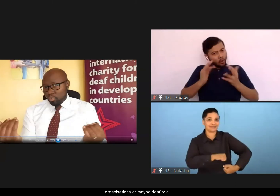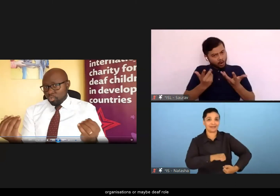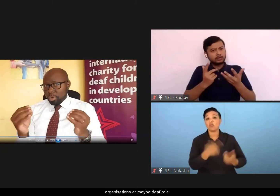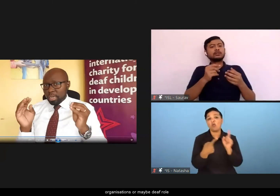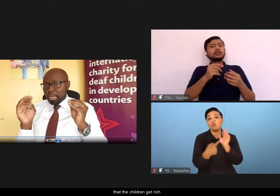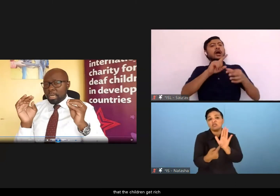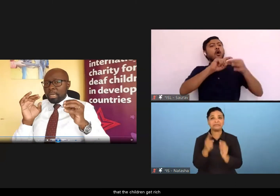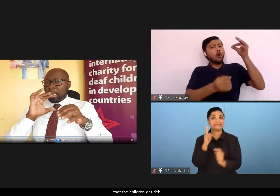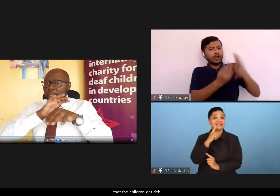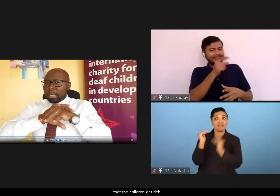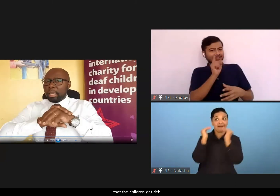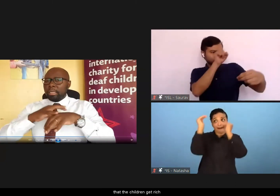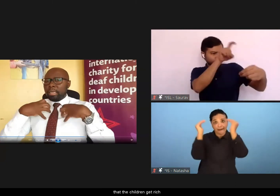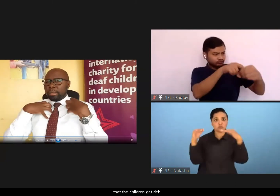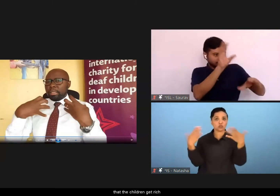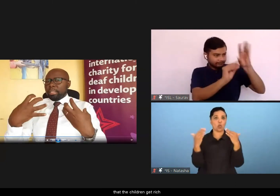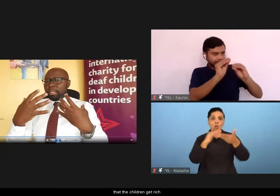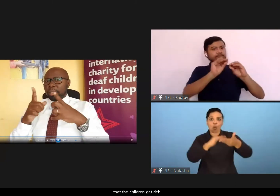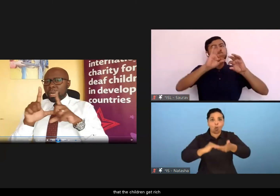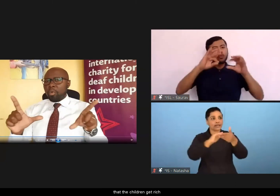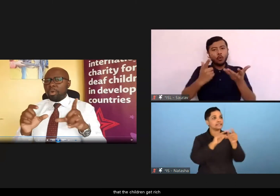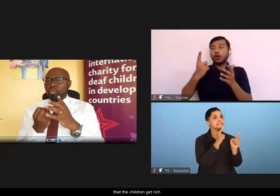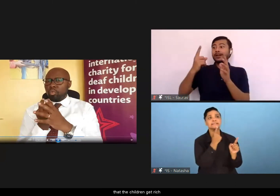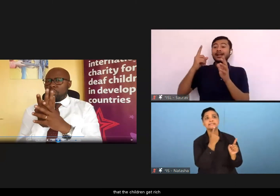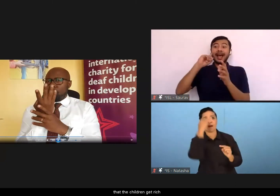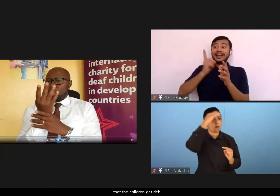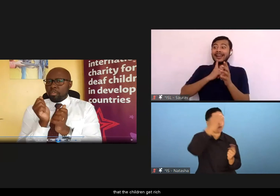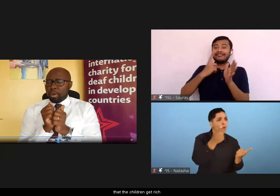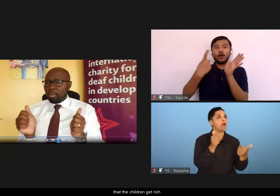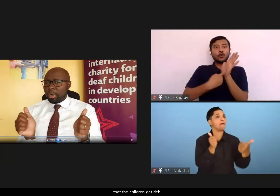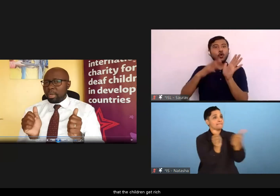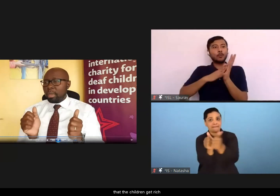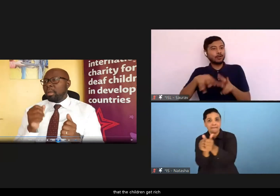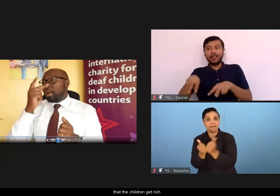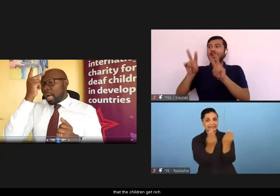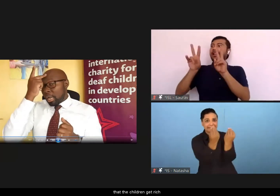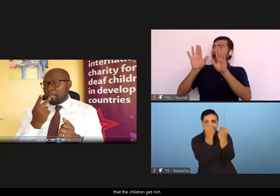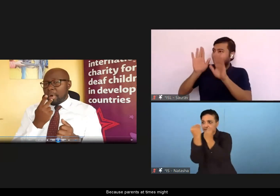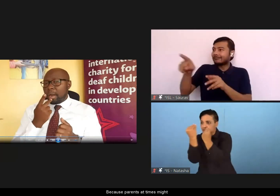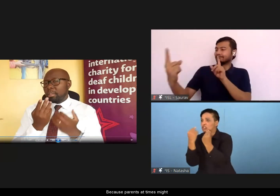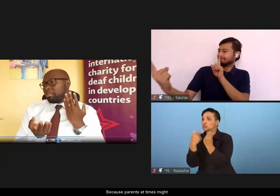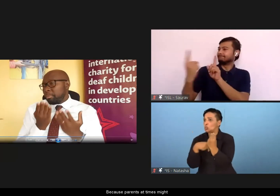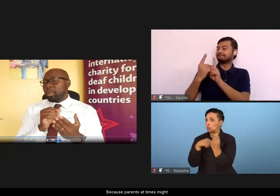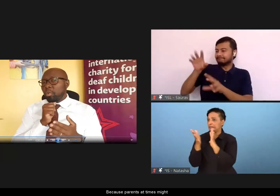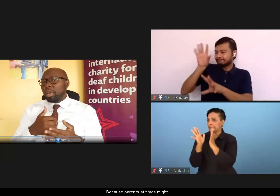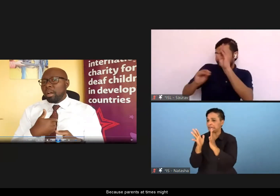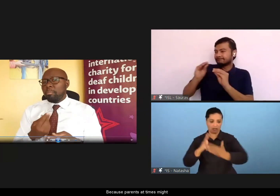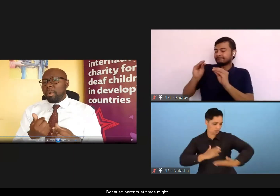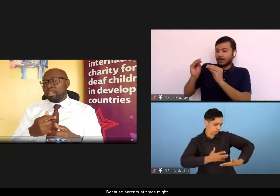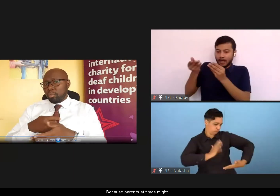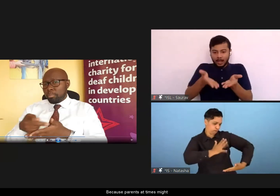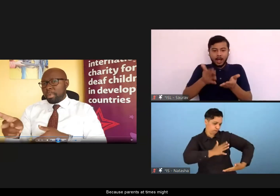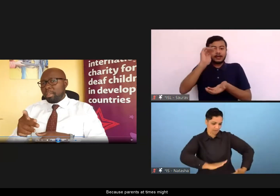models, and make sure that the children get rich language to grow very well.